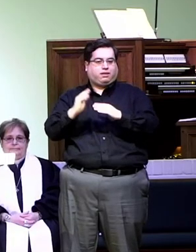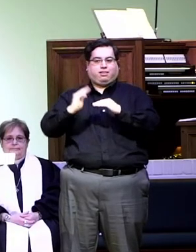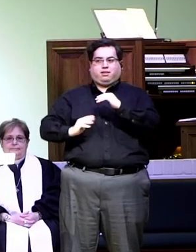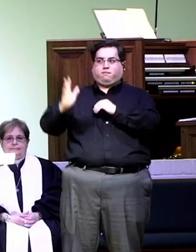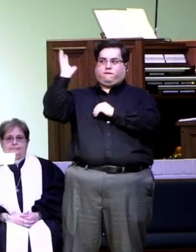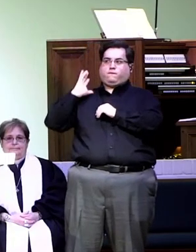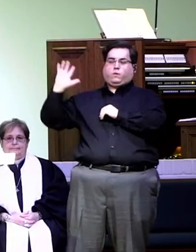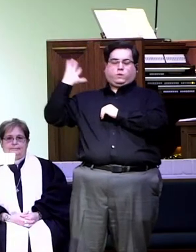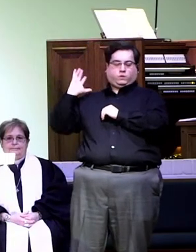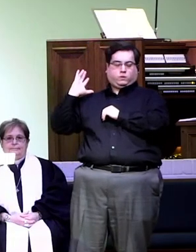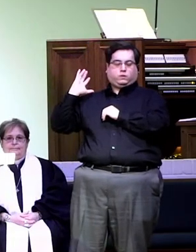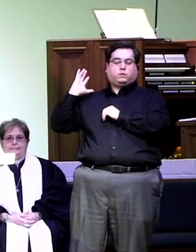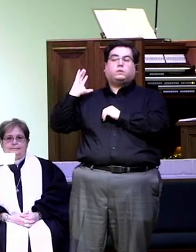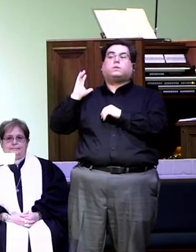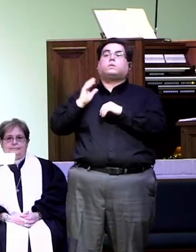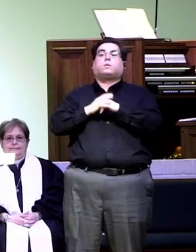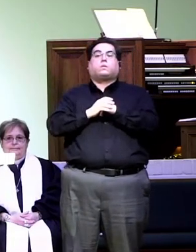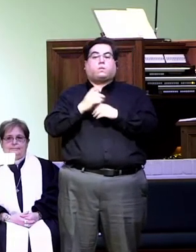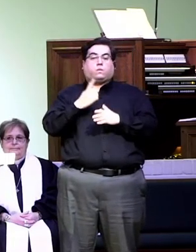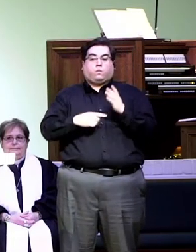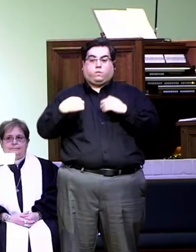before. What we